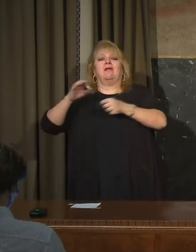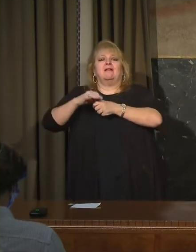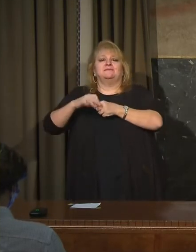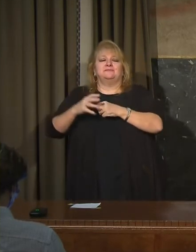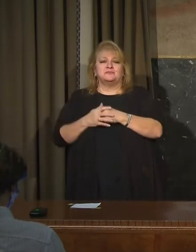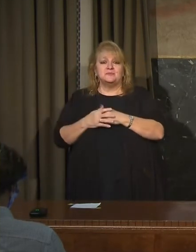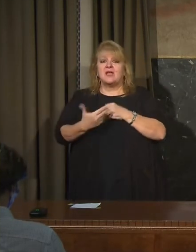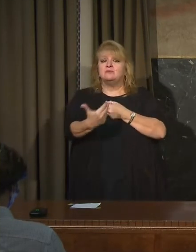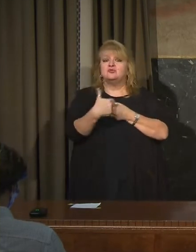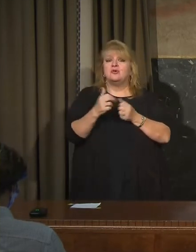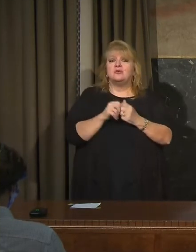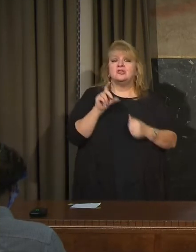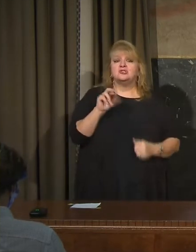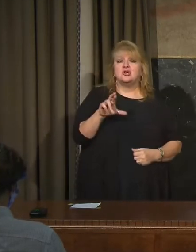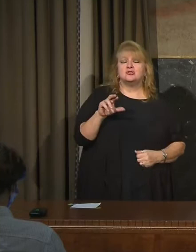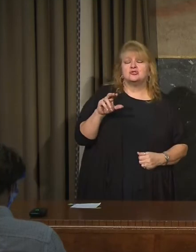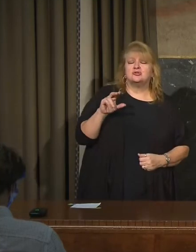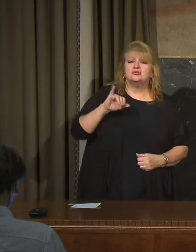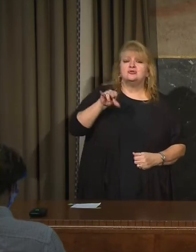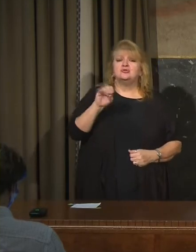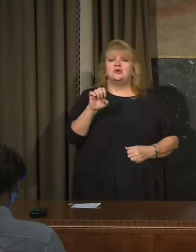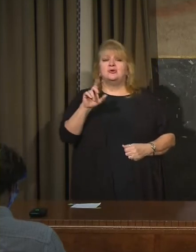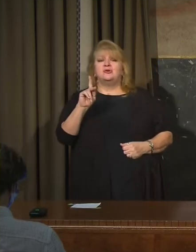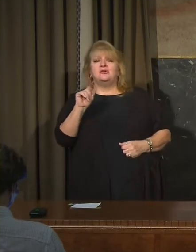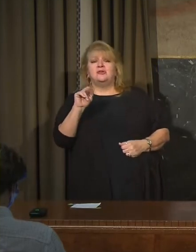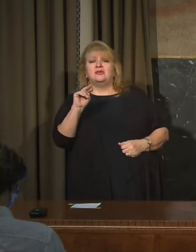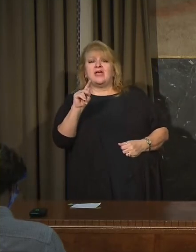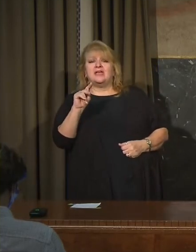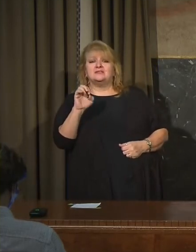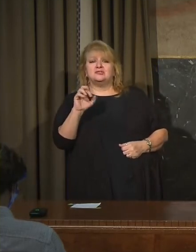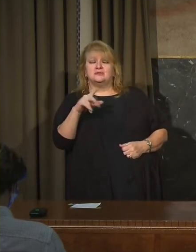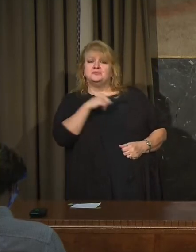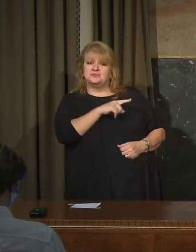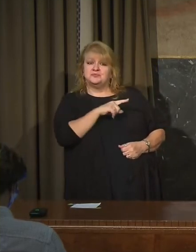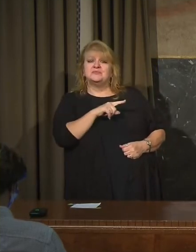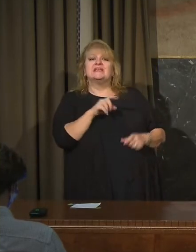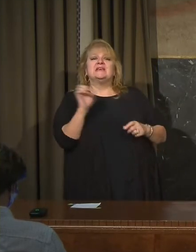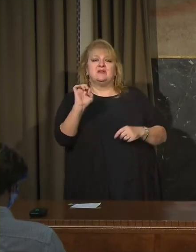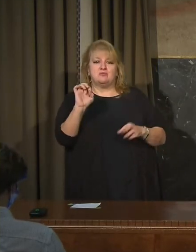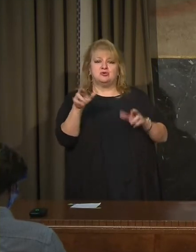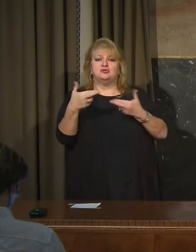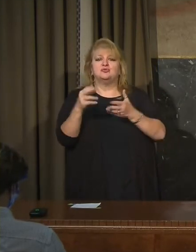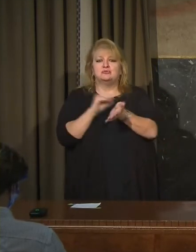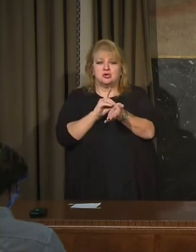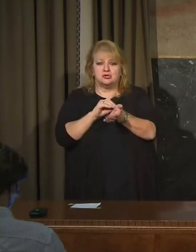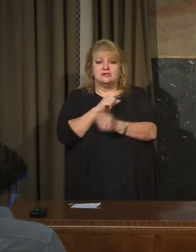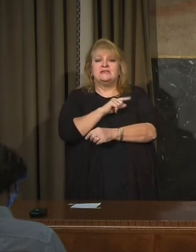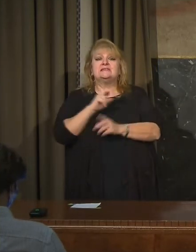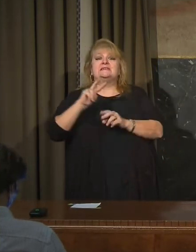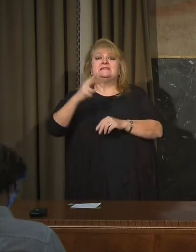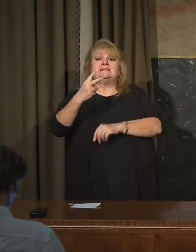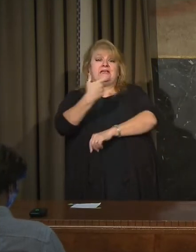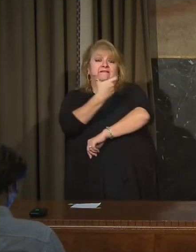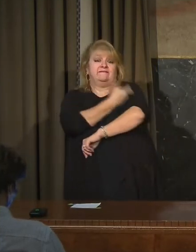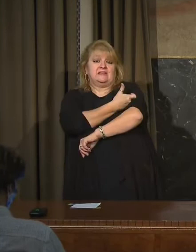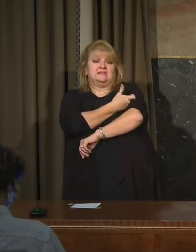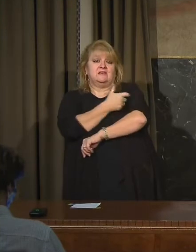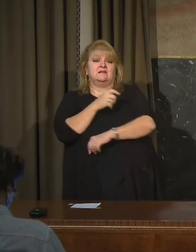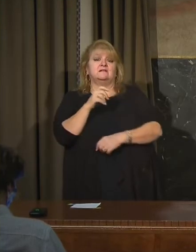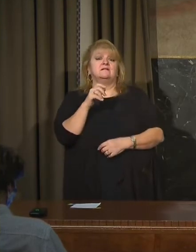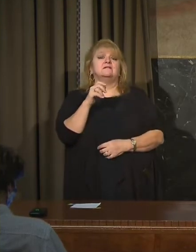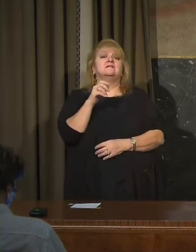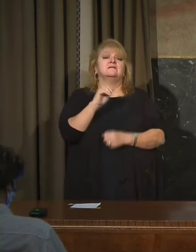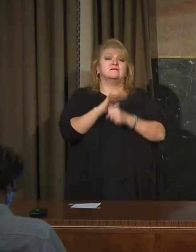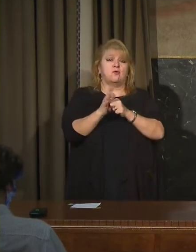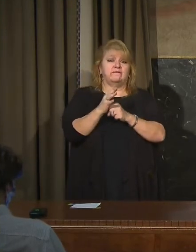Kanner, who, as an emergency room physician, did receive his second dose of the Pfizer vaccine this week. He will